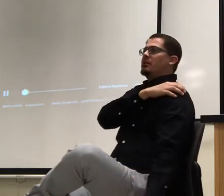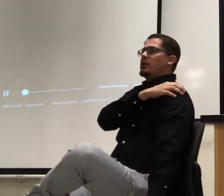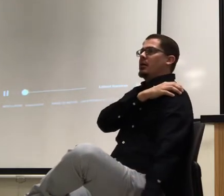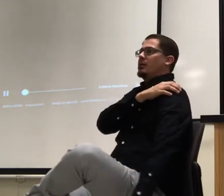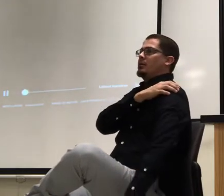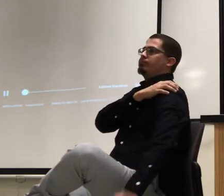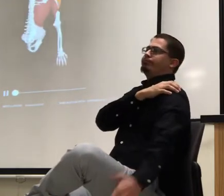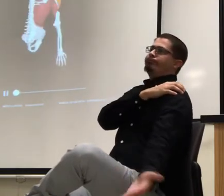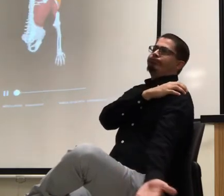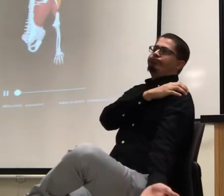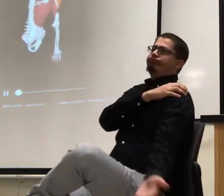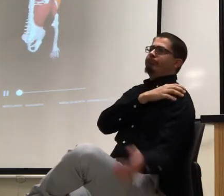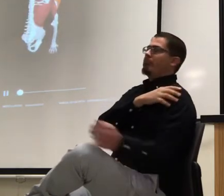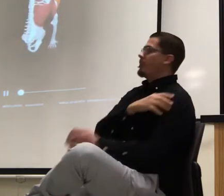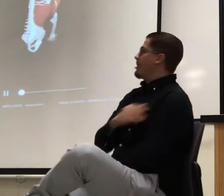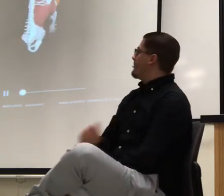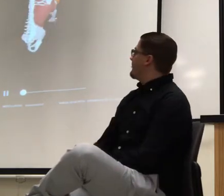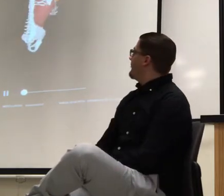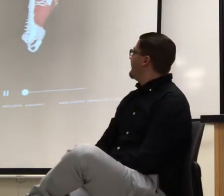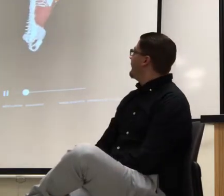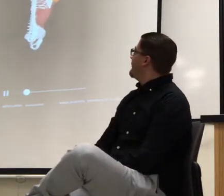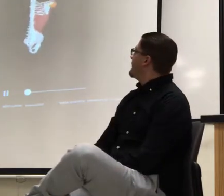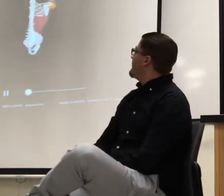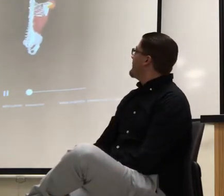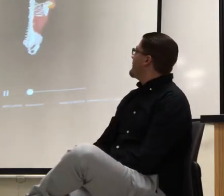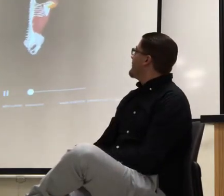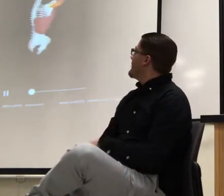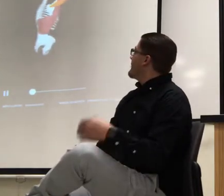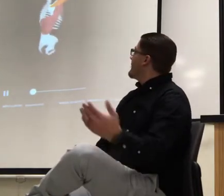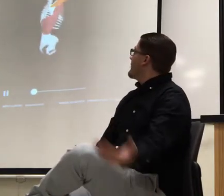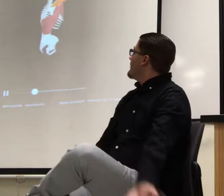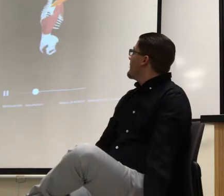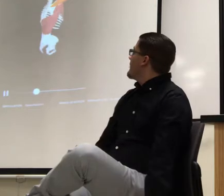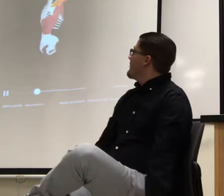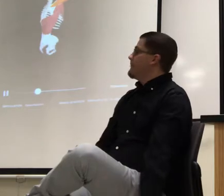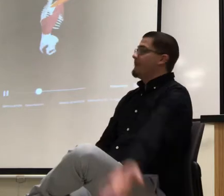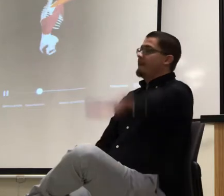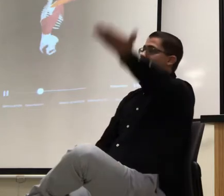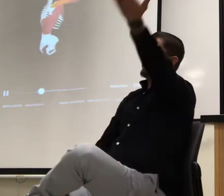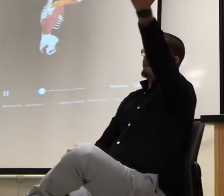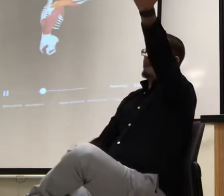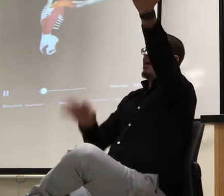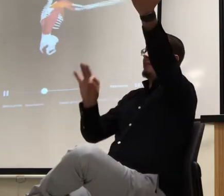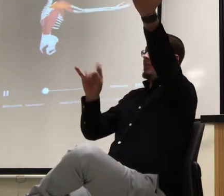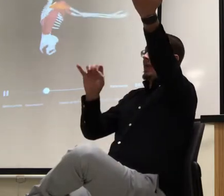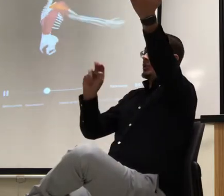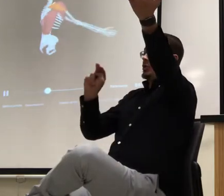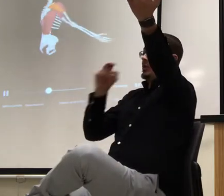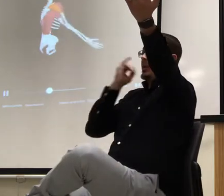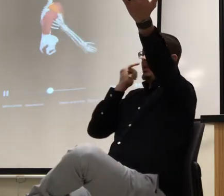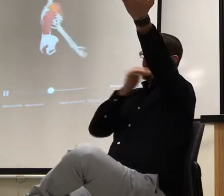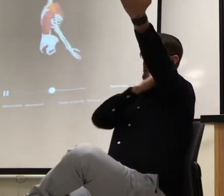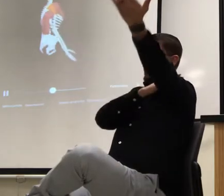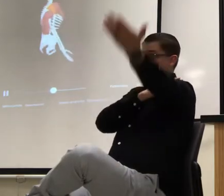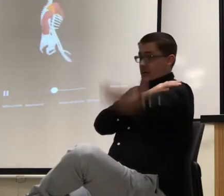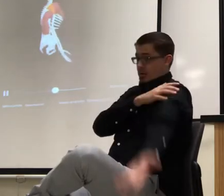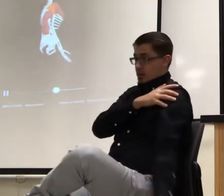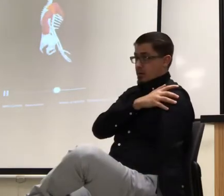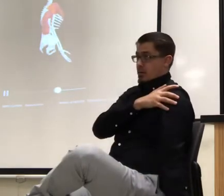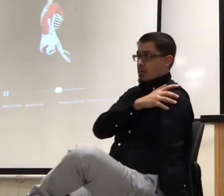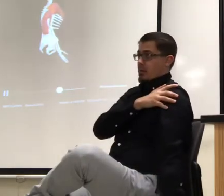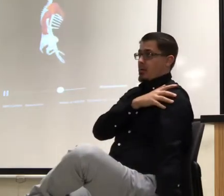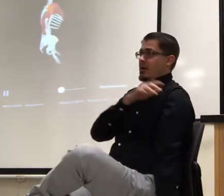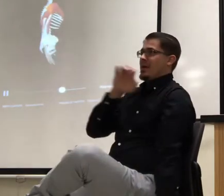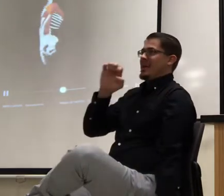arm. So arm extension and hyperextension, that's flexion right there. But when you bring the arm back,